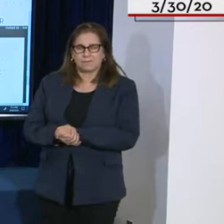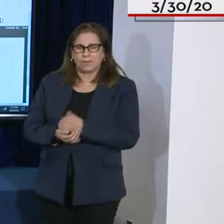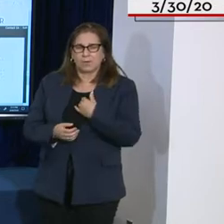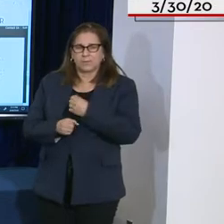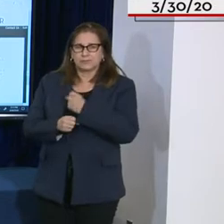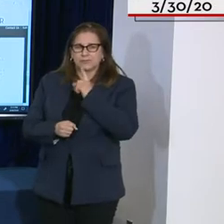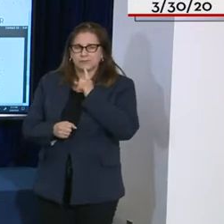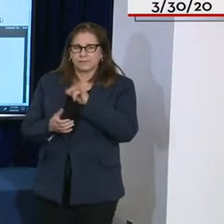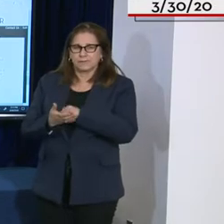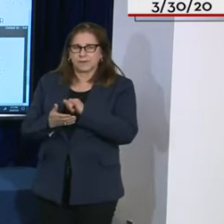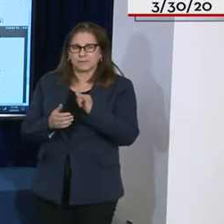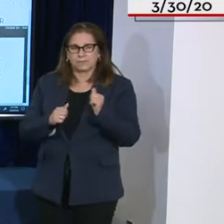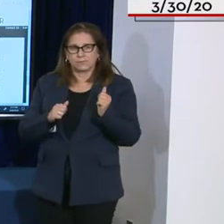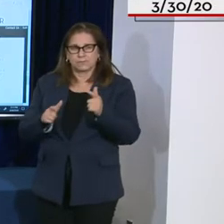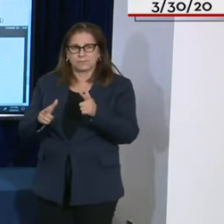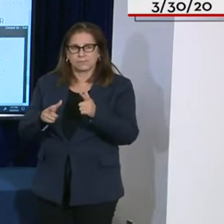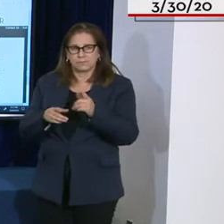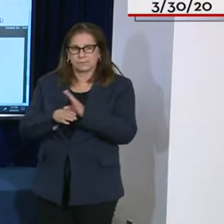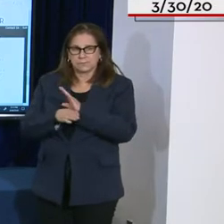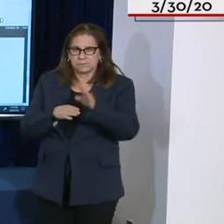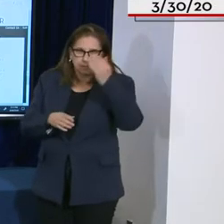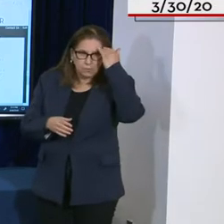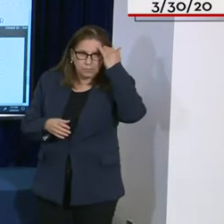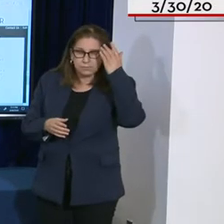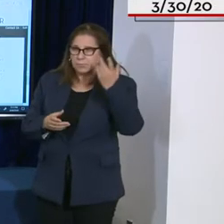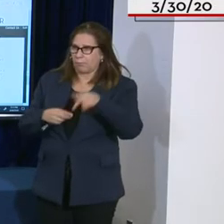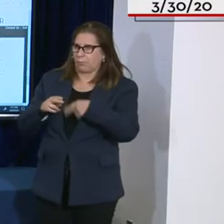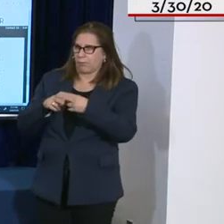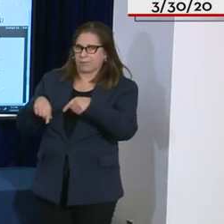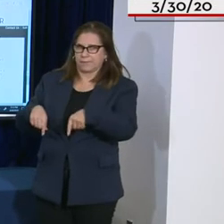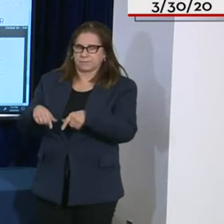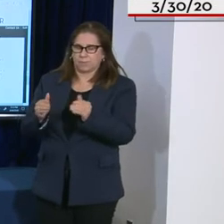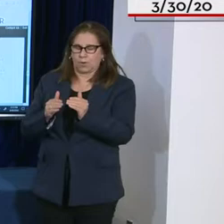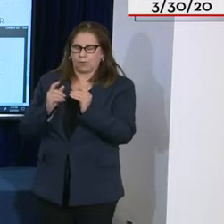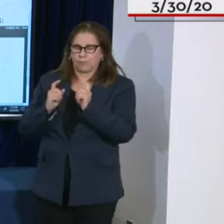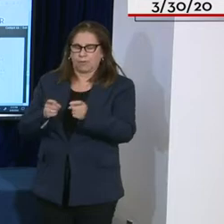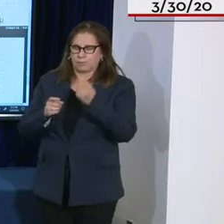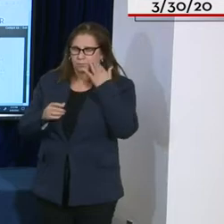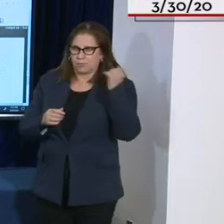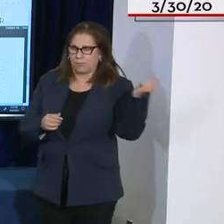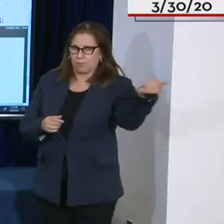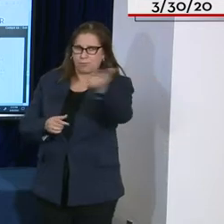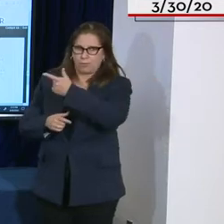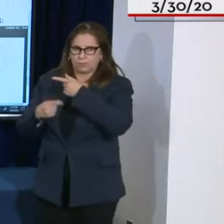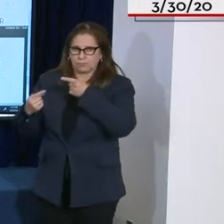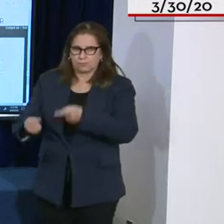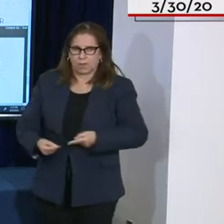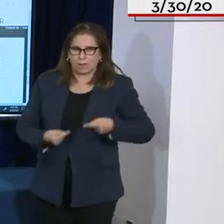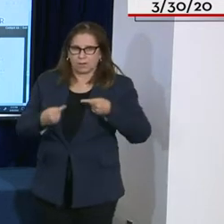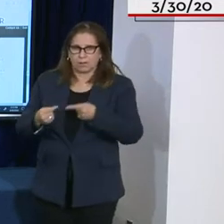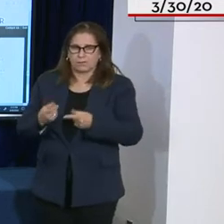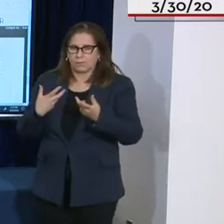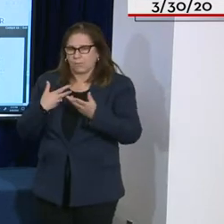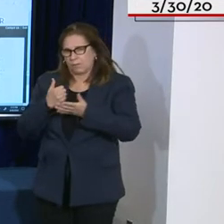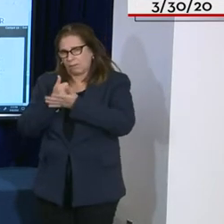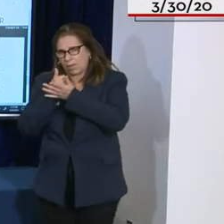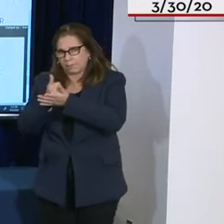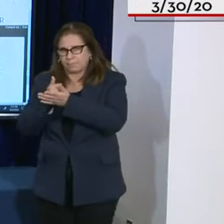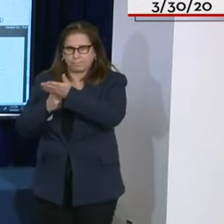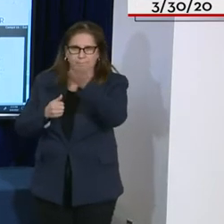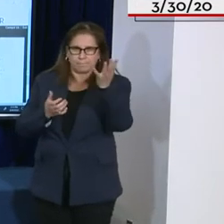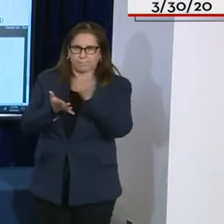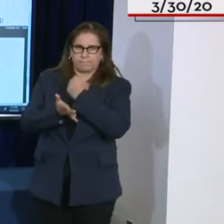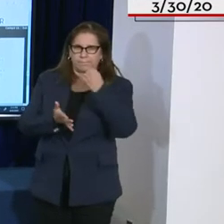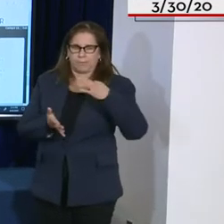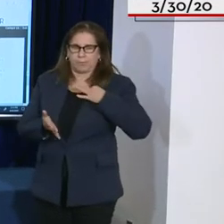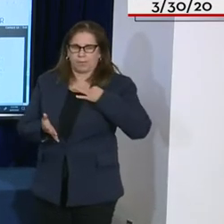that were already struggling to make ends meet, we want to make sure that they have access to these grants as well. So you asking